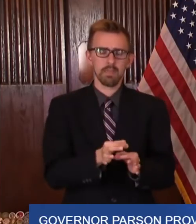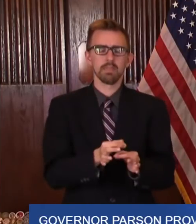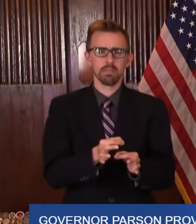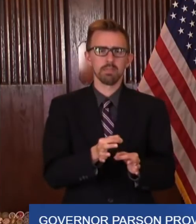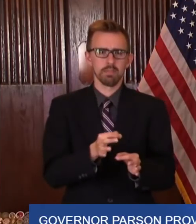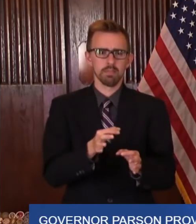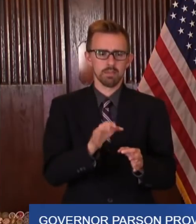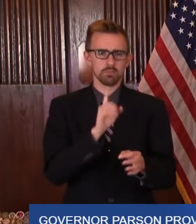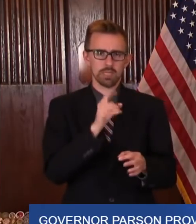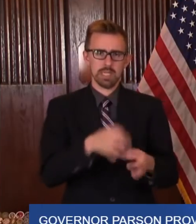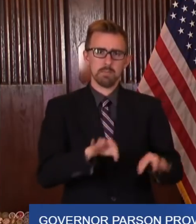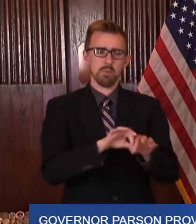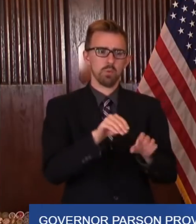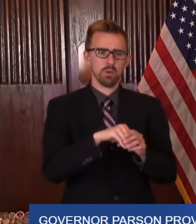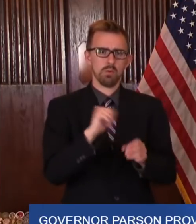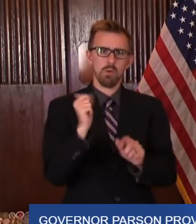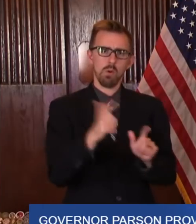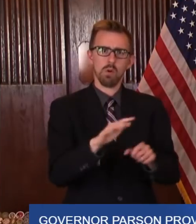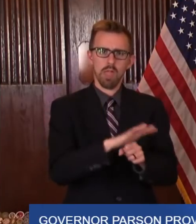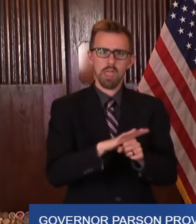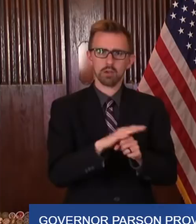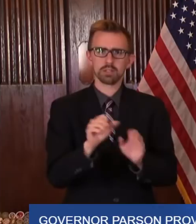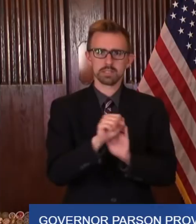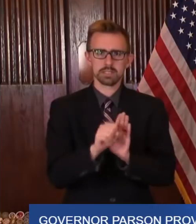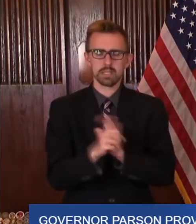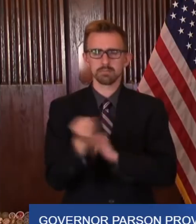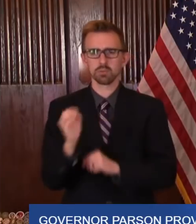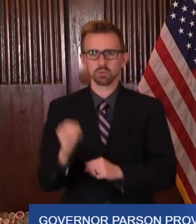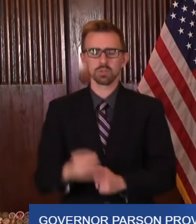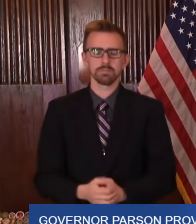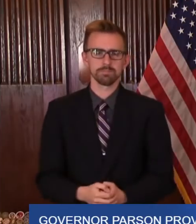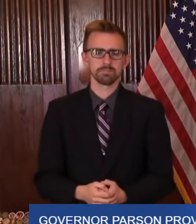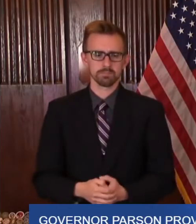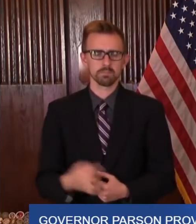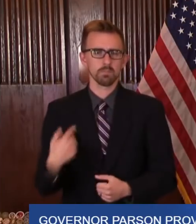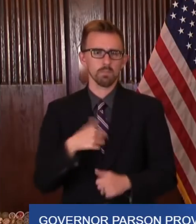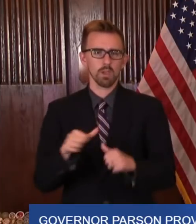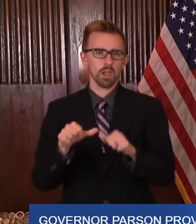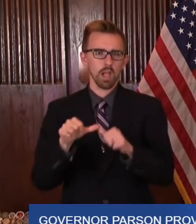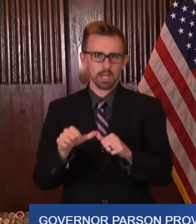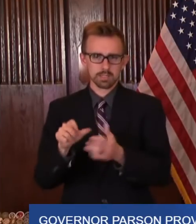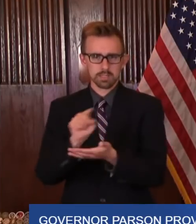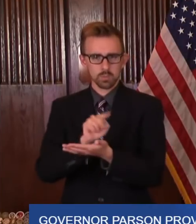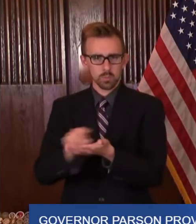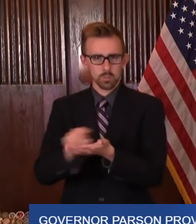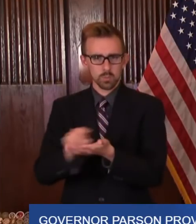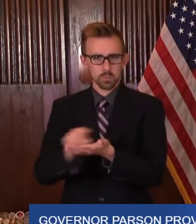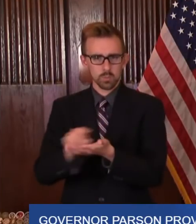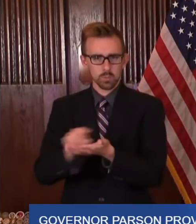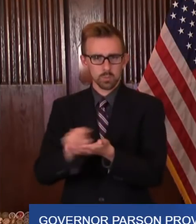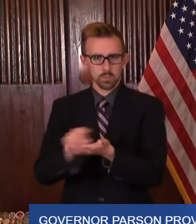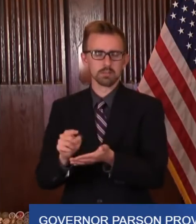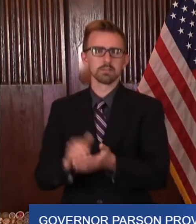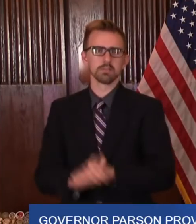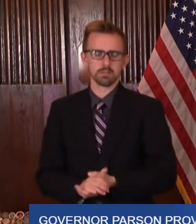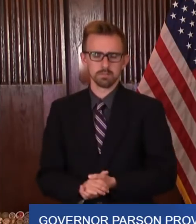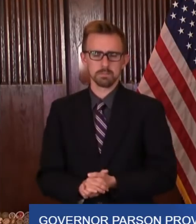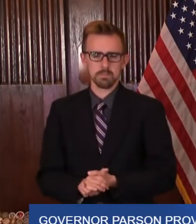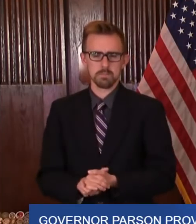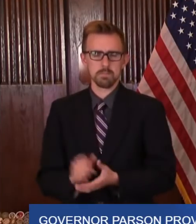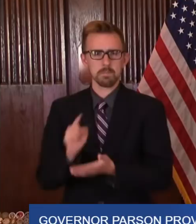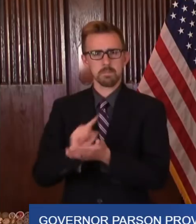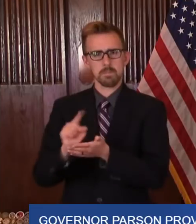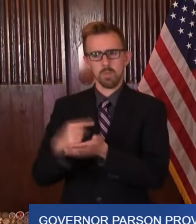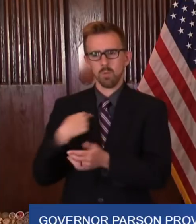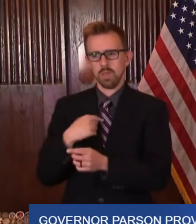is in all venues in the state of Missouri, how that is. We are on a weekly basis, we're on a